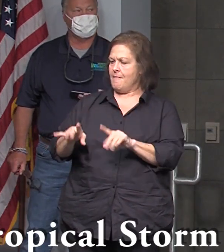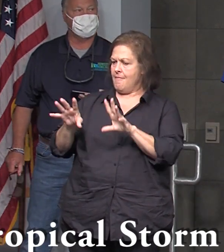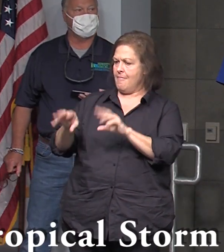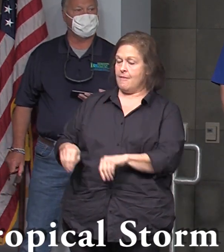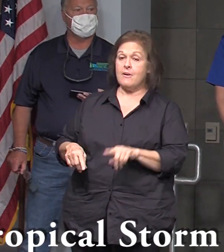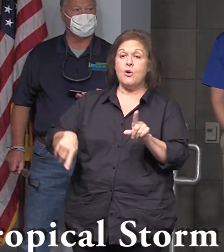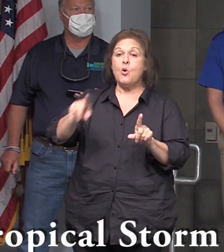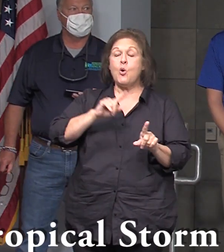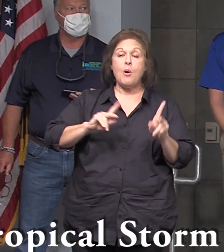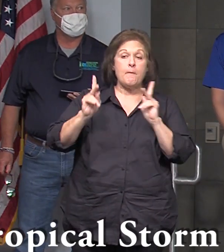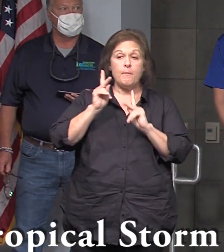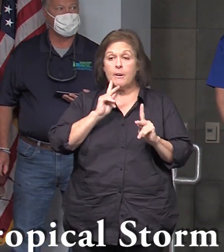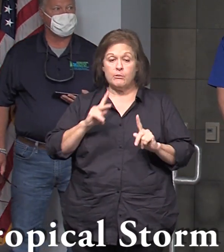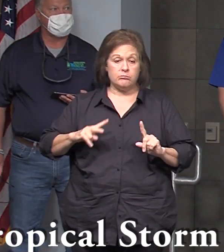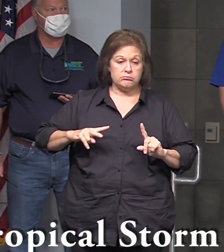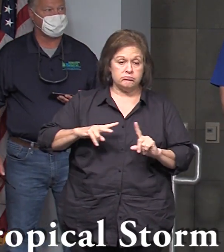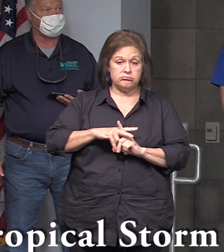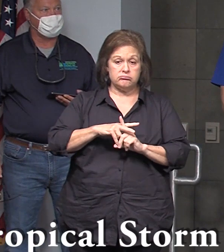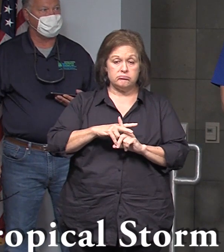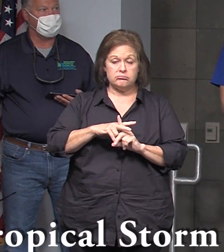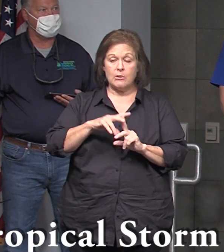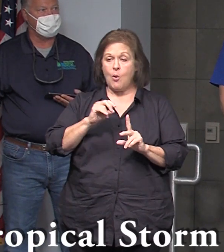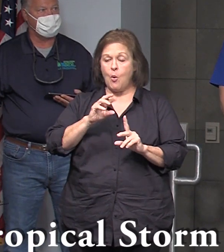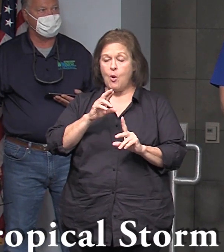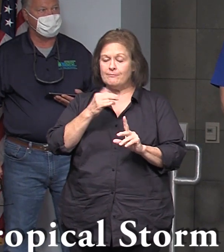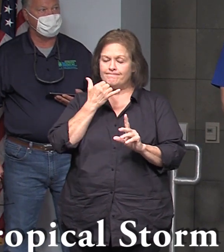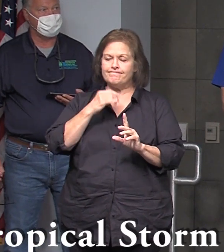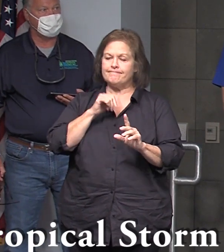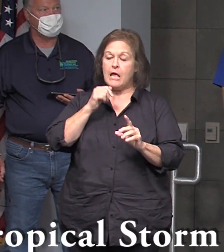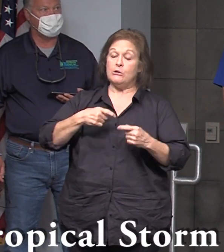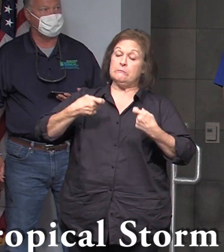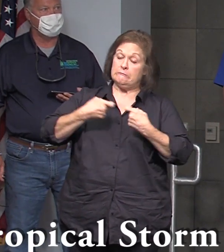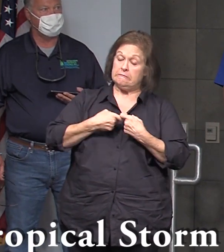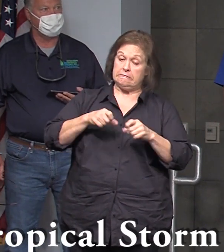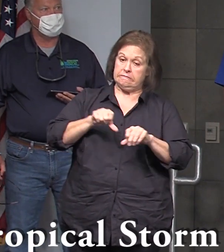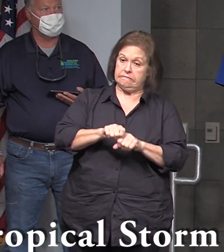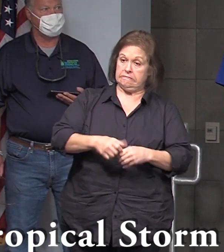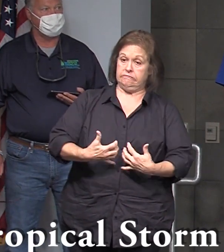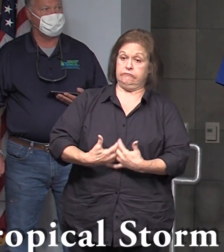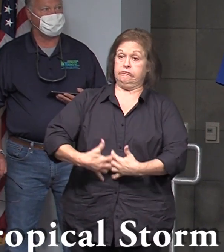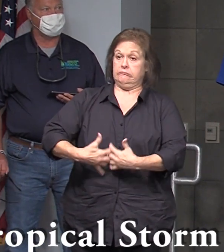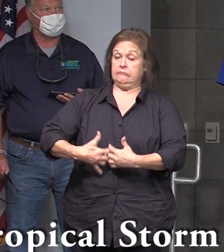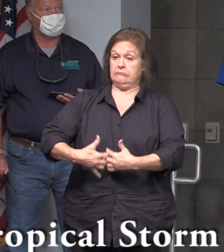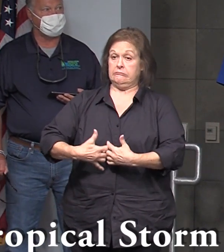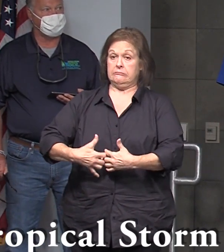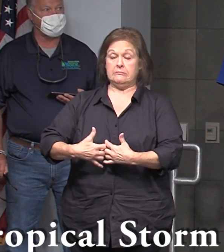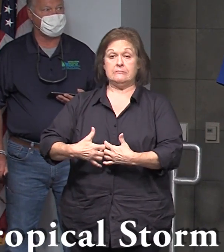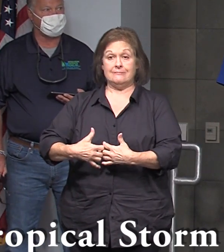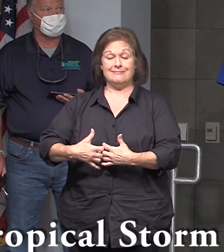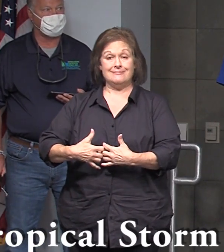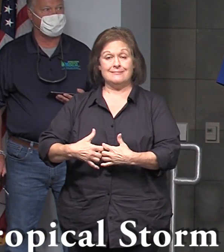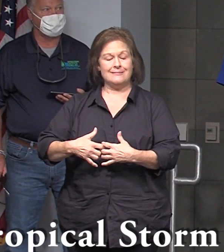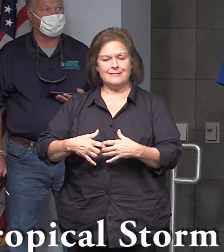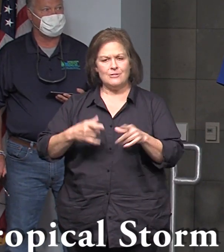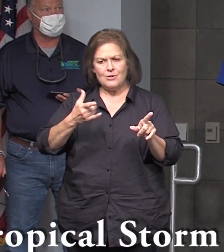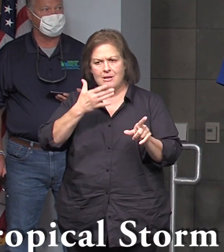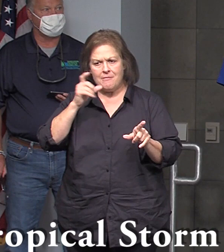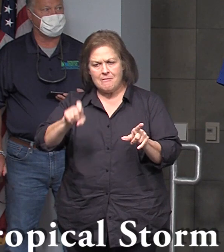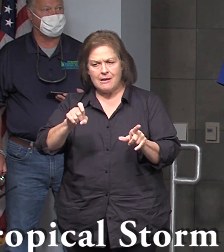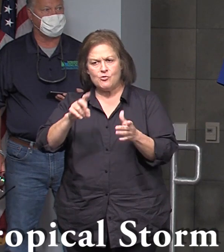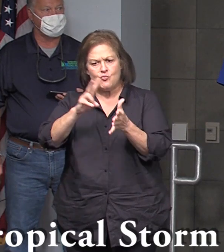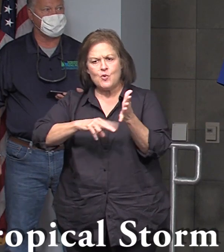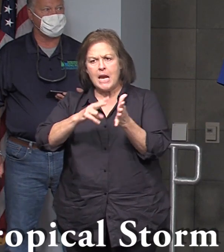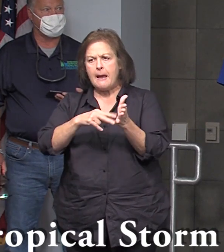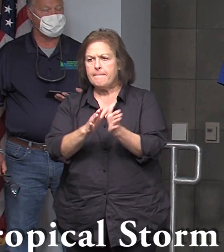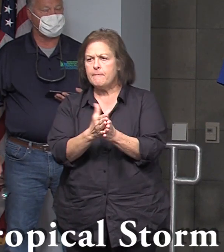many people hook up generators that aren't permanently plumbed to the house. You must look at the manufacturer's